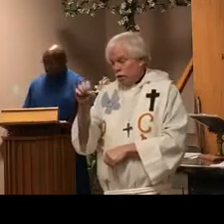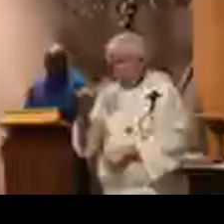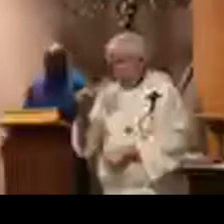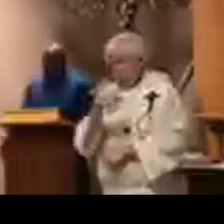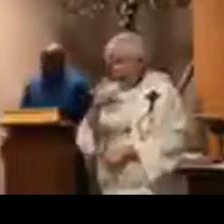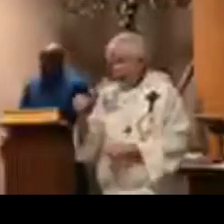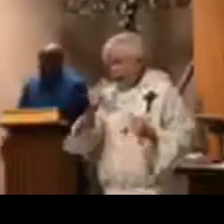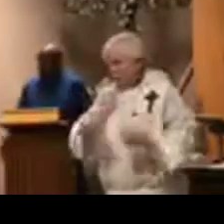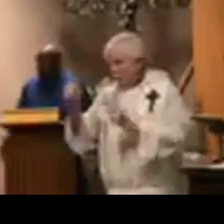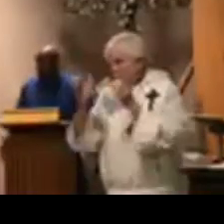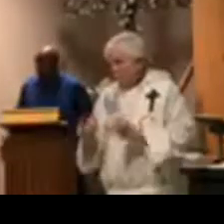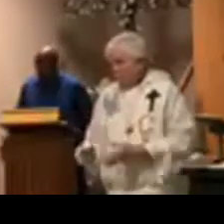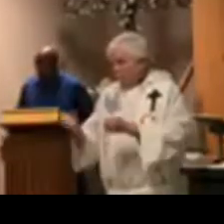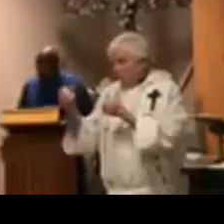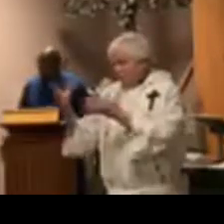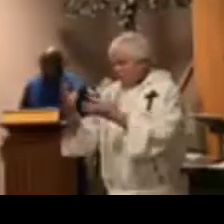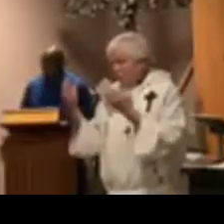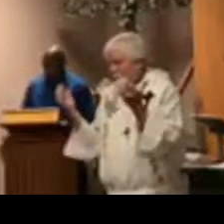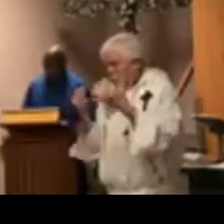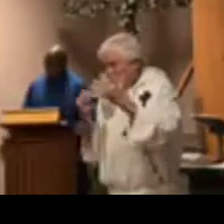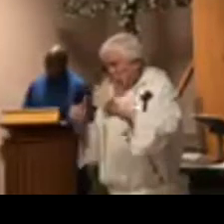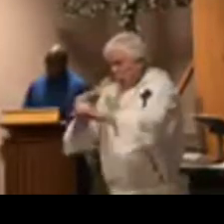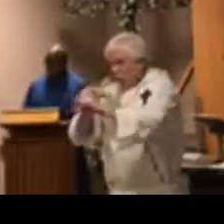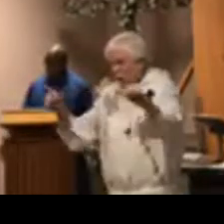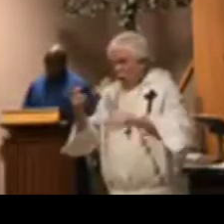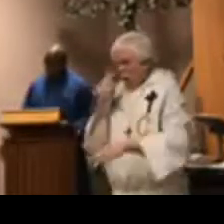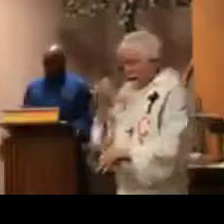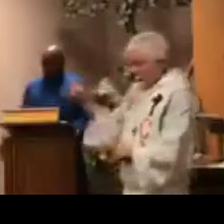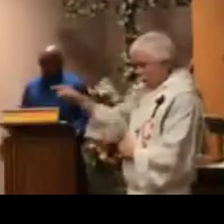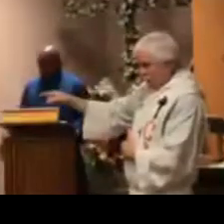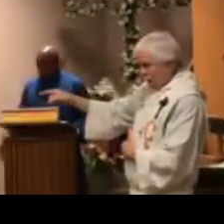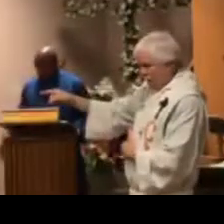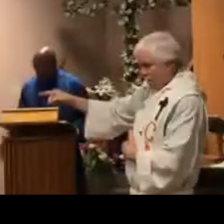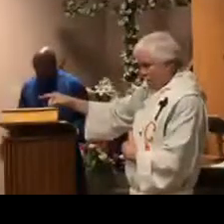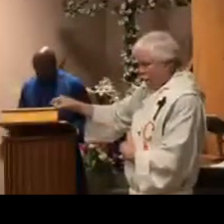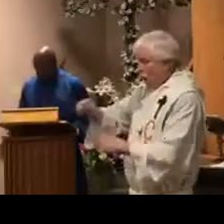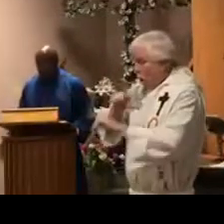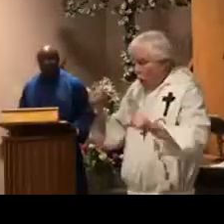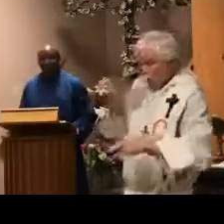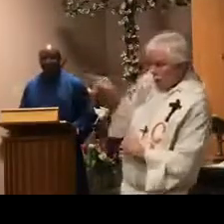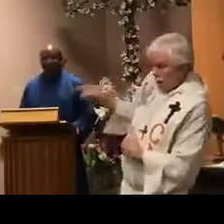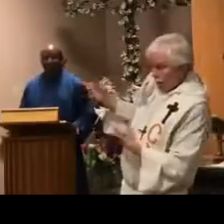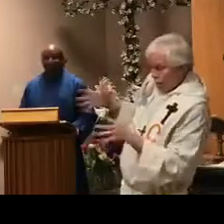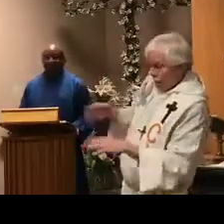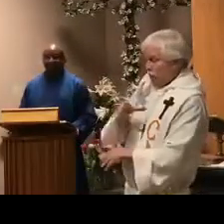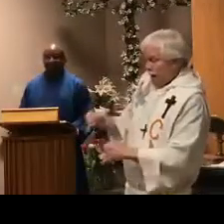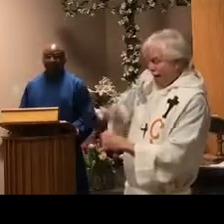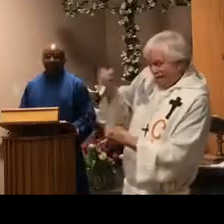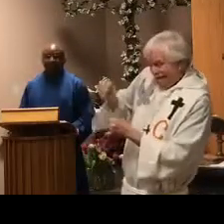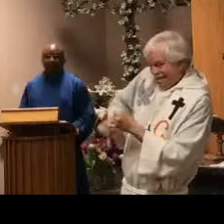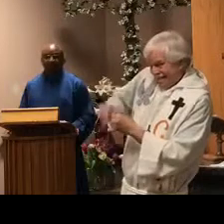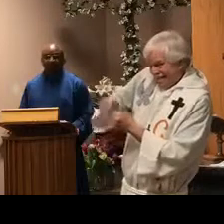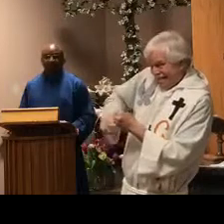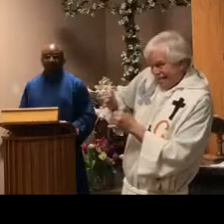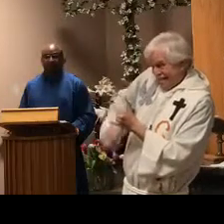James and all of the followers, they saw him. And then after all of them saw him,